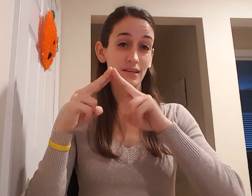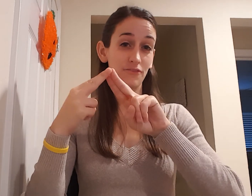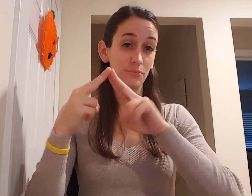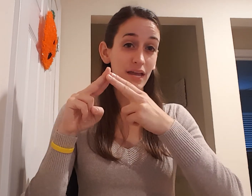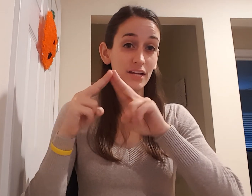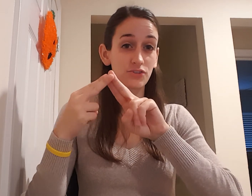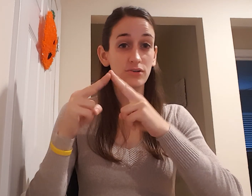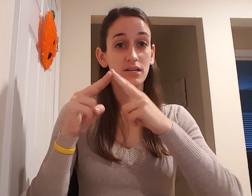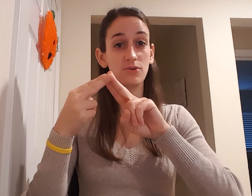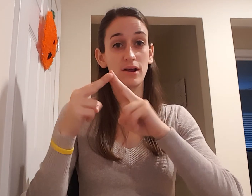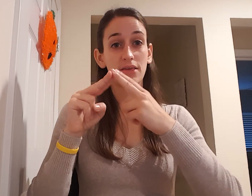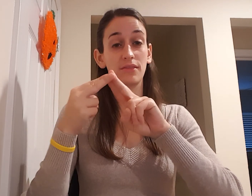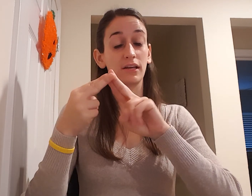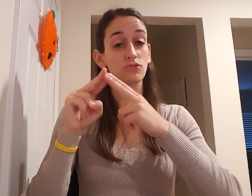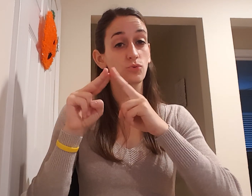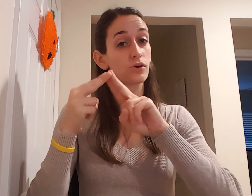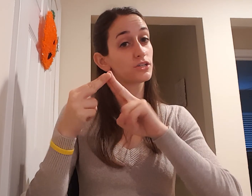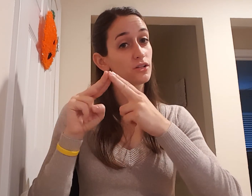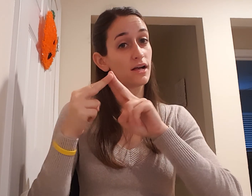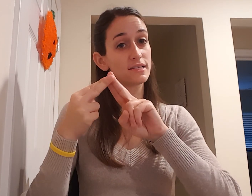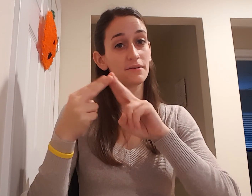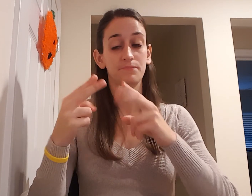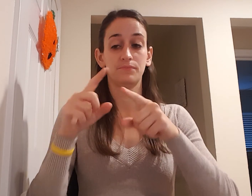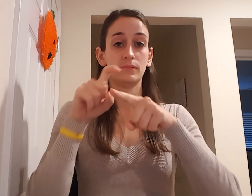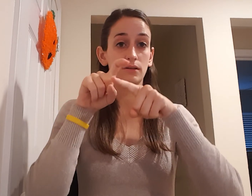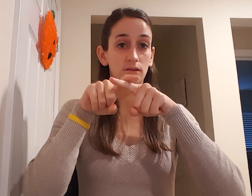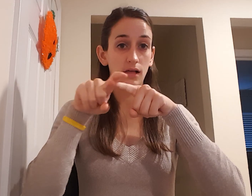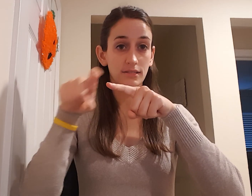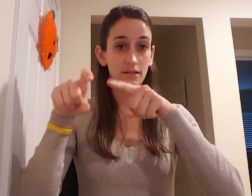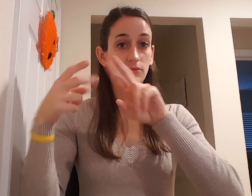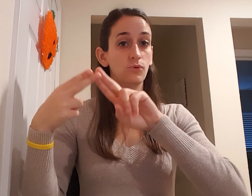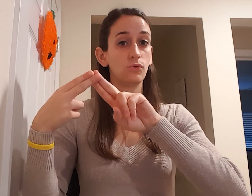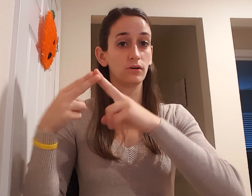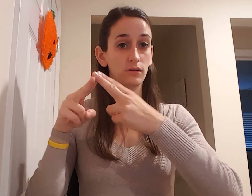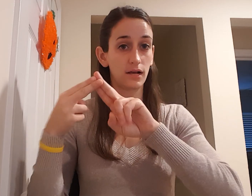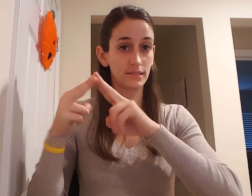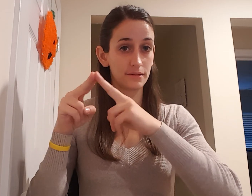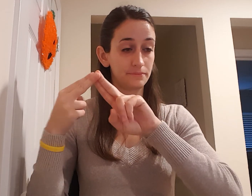sign for pantry or anything like a storage closet, closet, or closet.